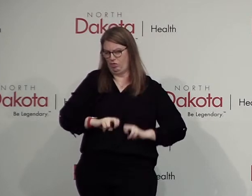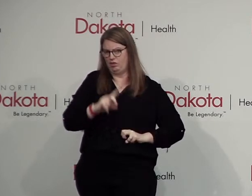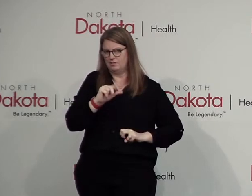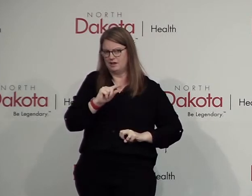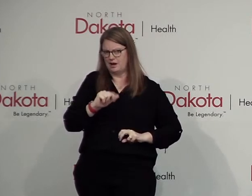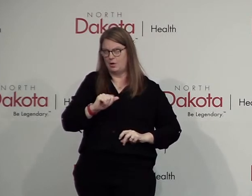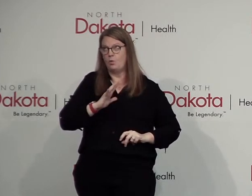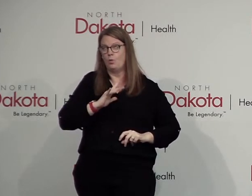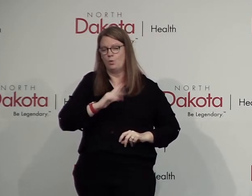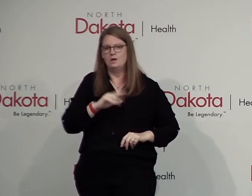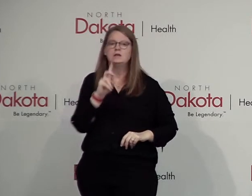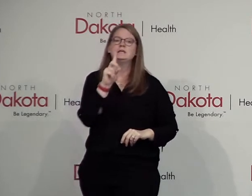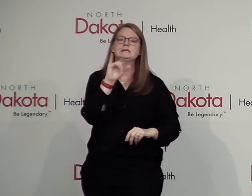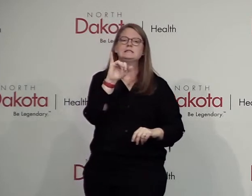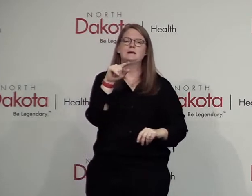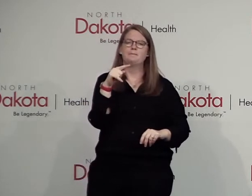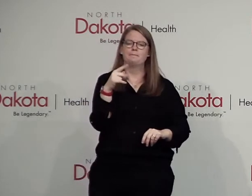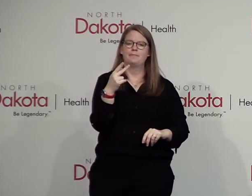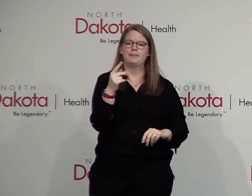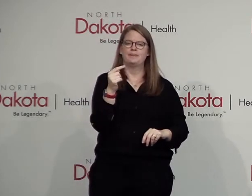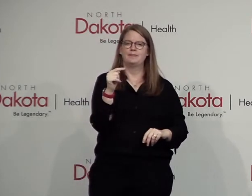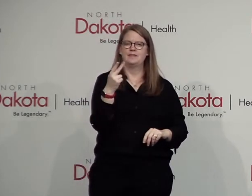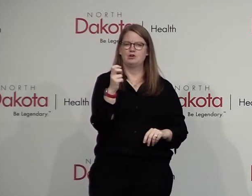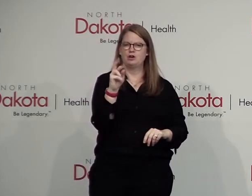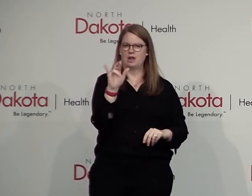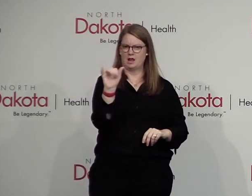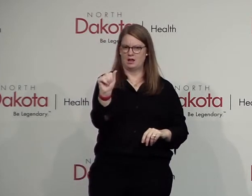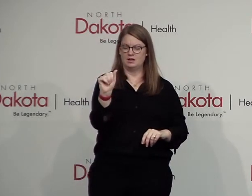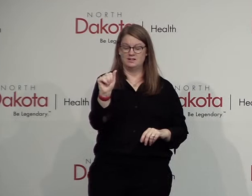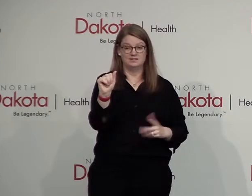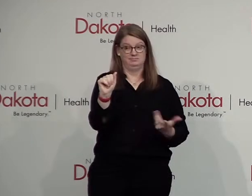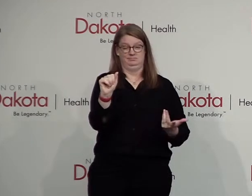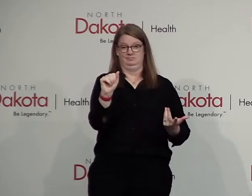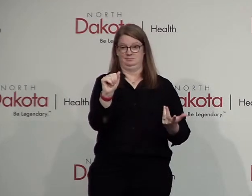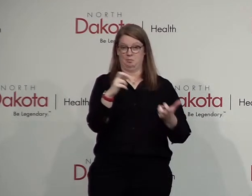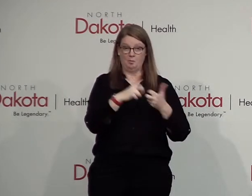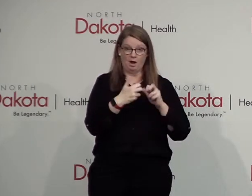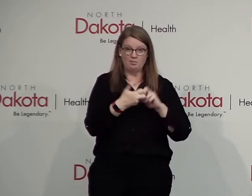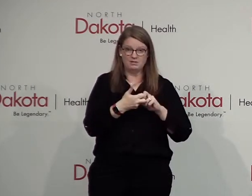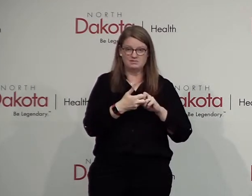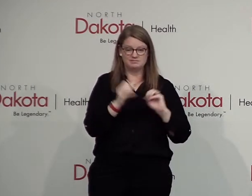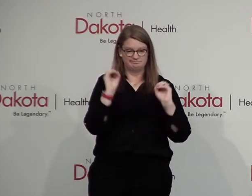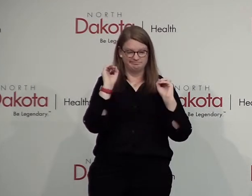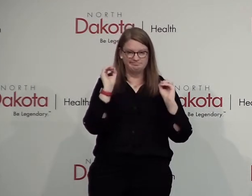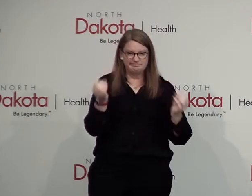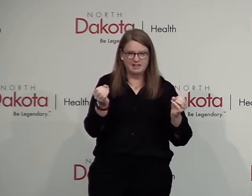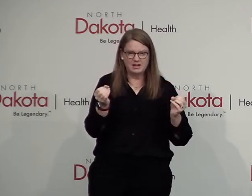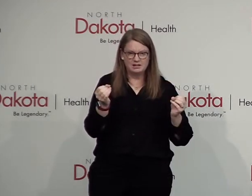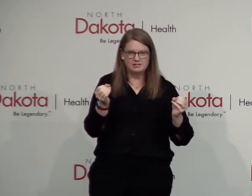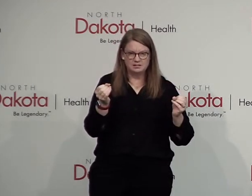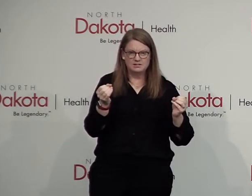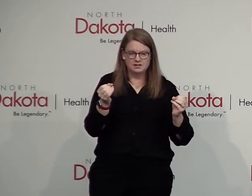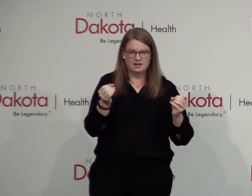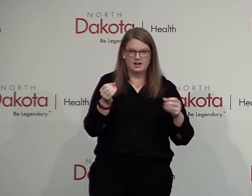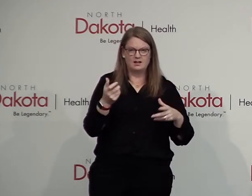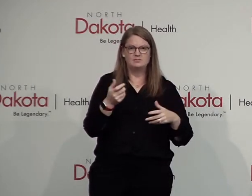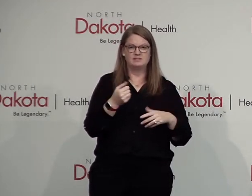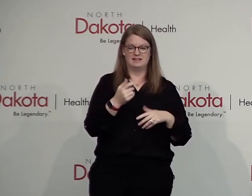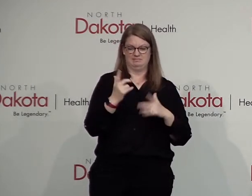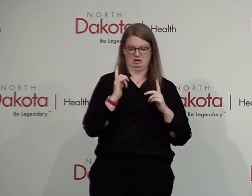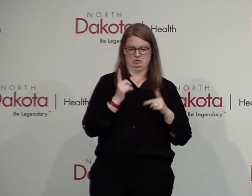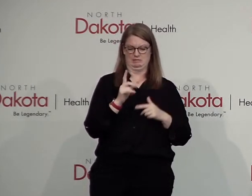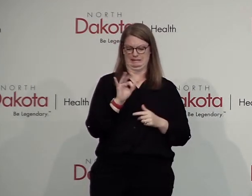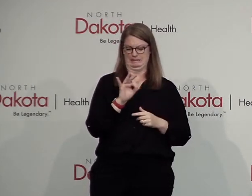is something that's basically been eliminated from our lives during the early parts of the 20th century, the